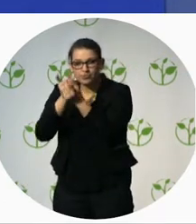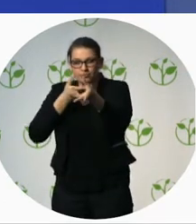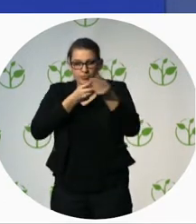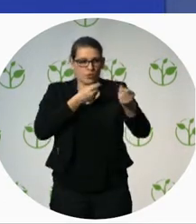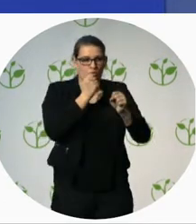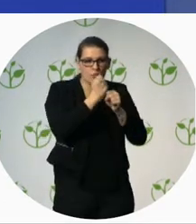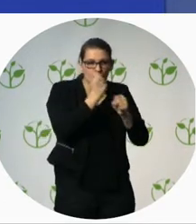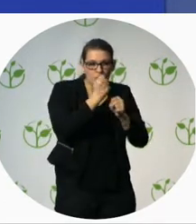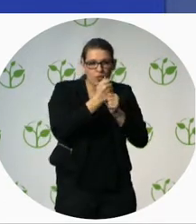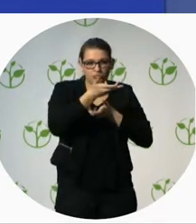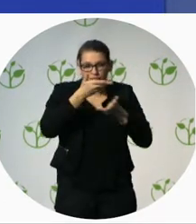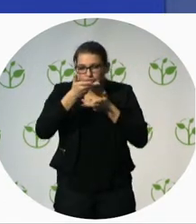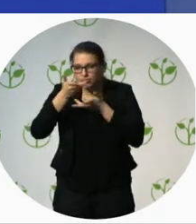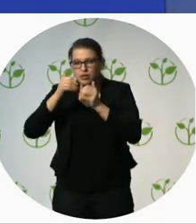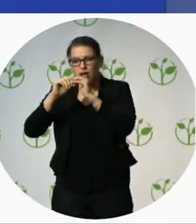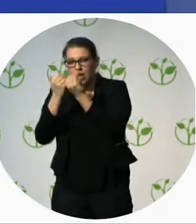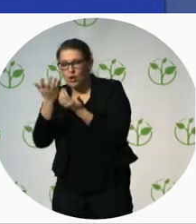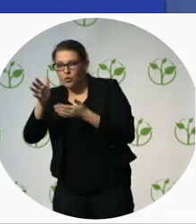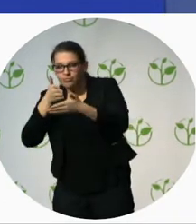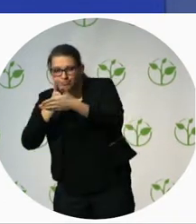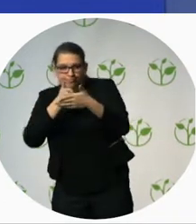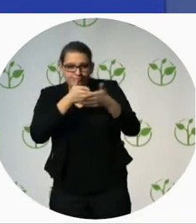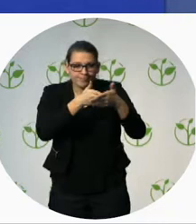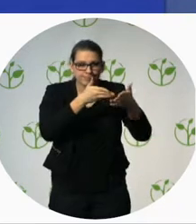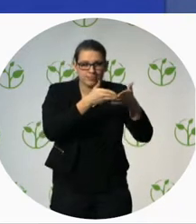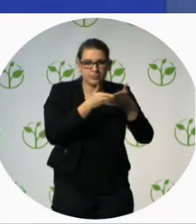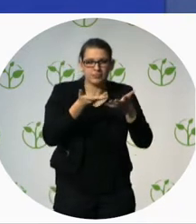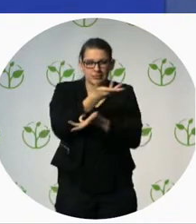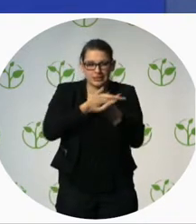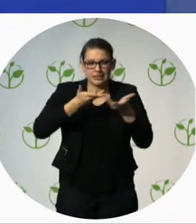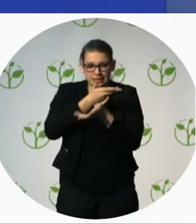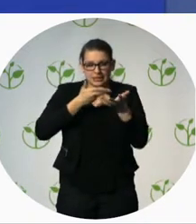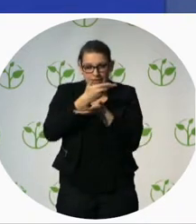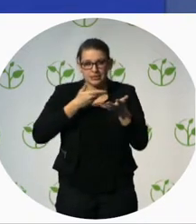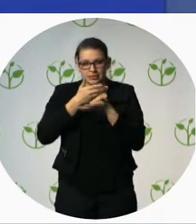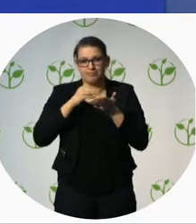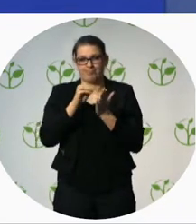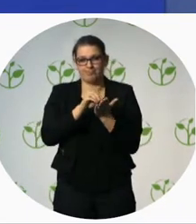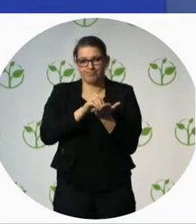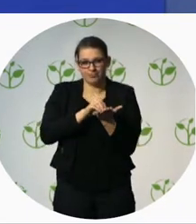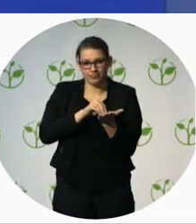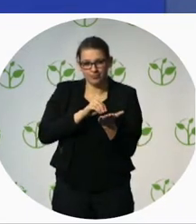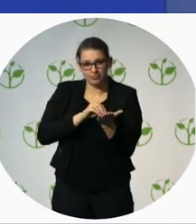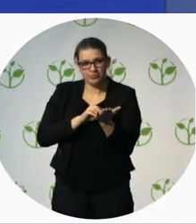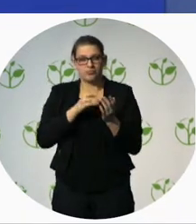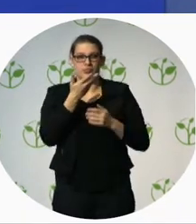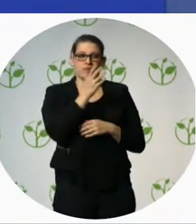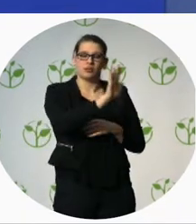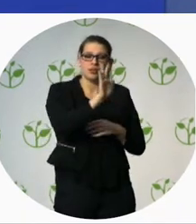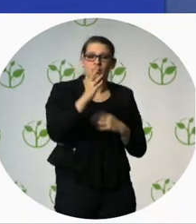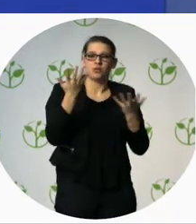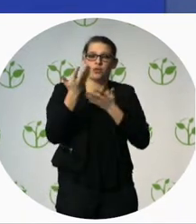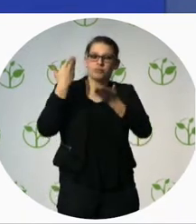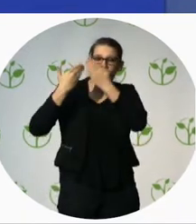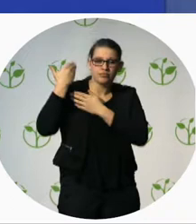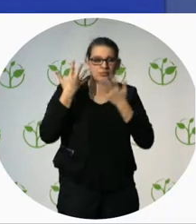gathering guidance, getting the experience of others that helped us to really develop then in a more focused way the